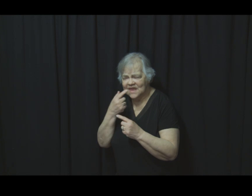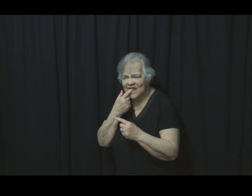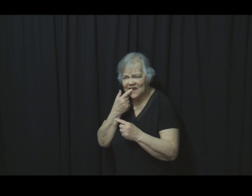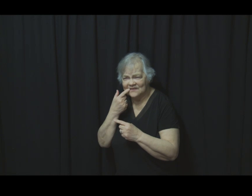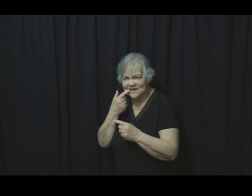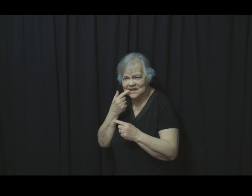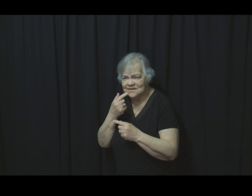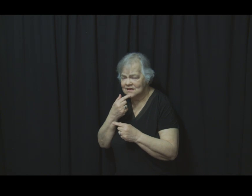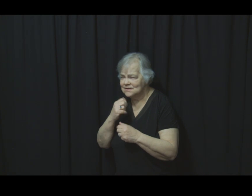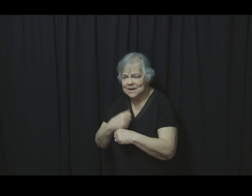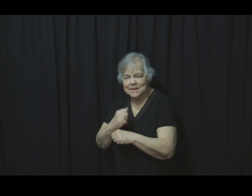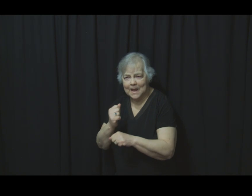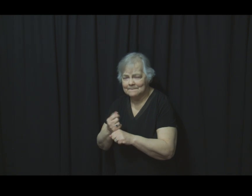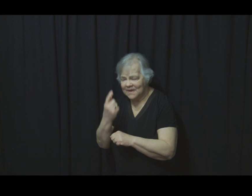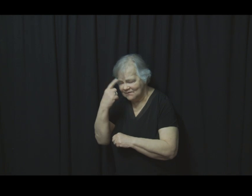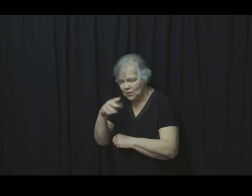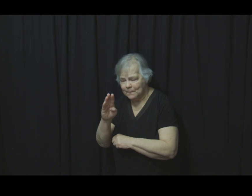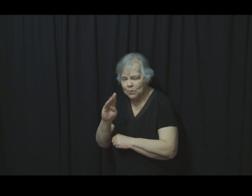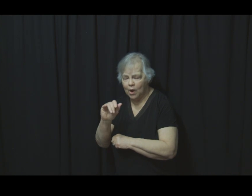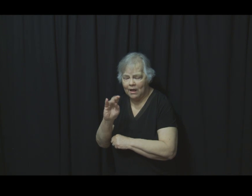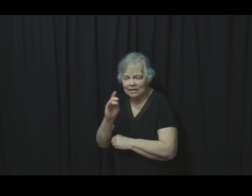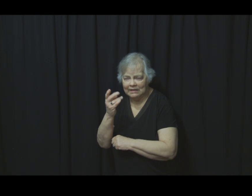set up for broccoli.